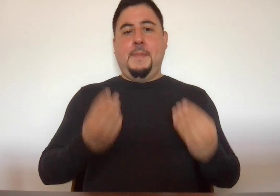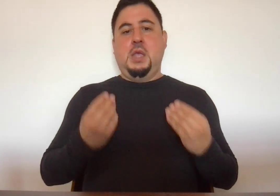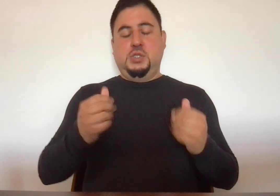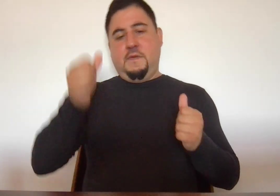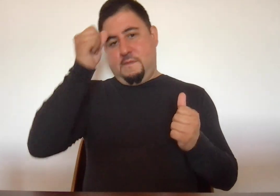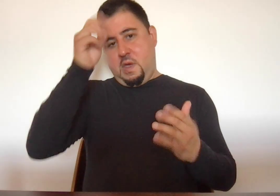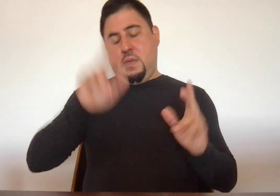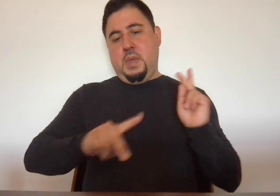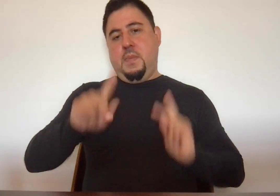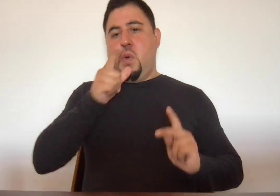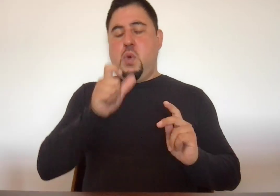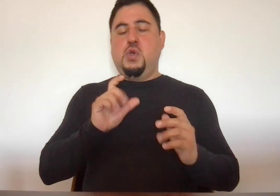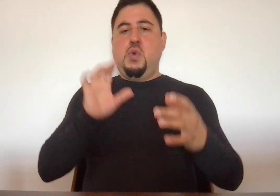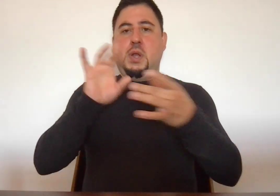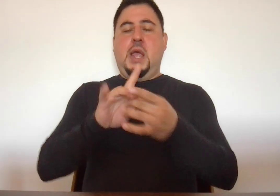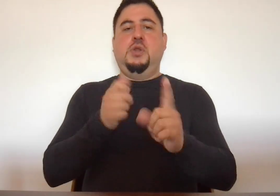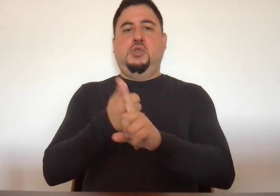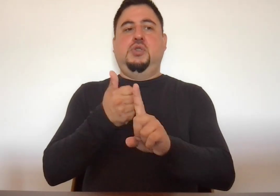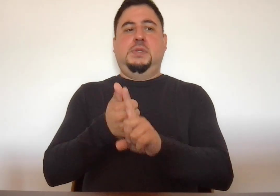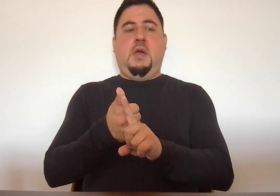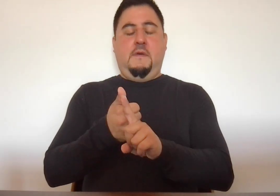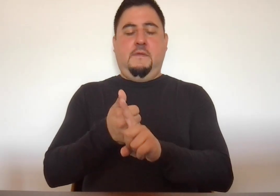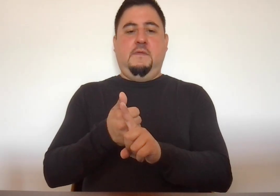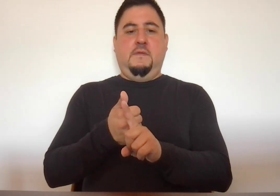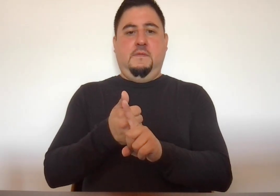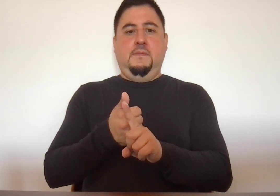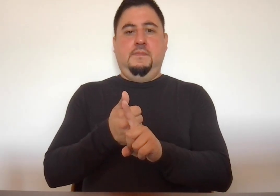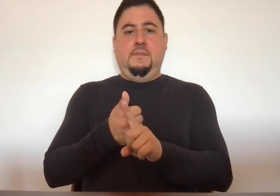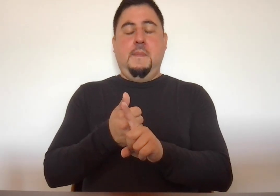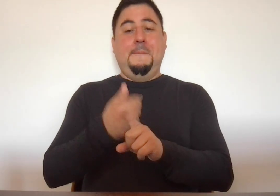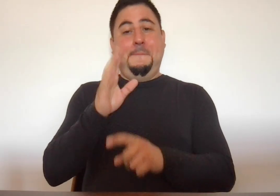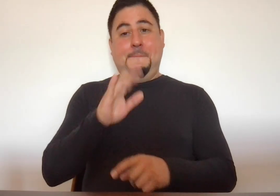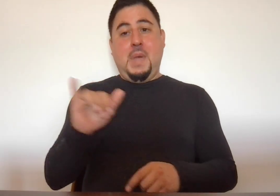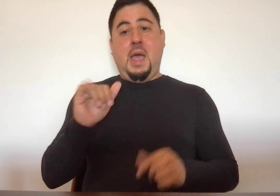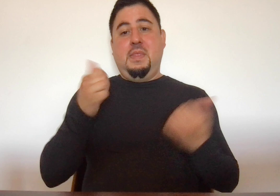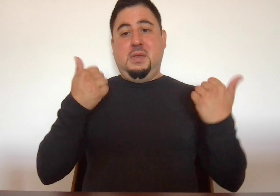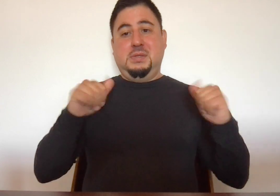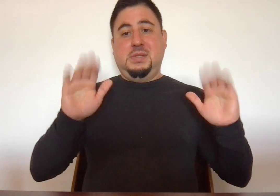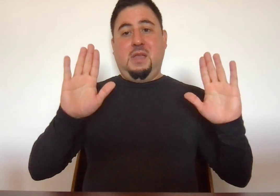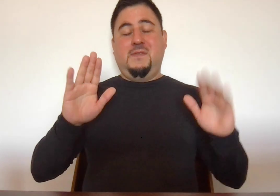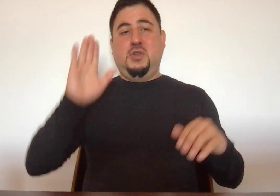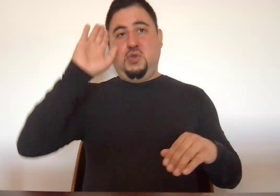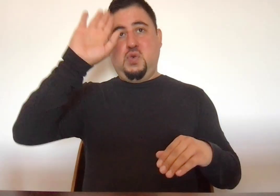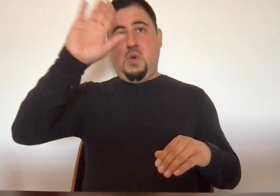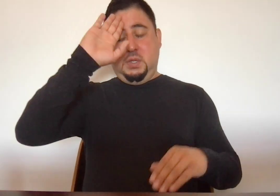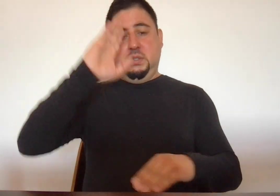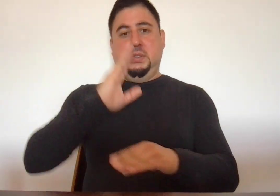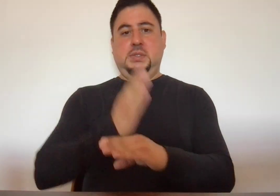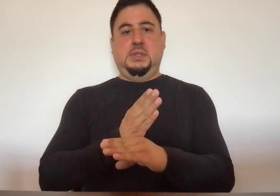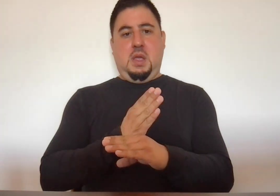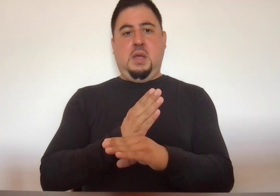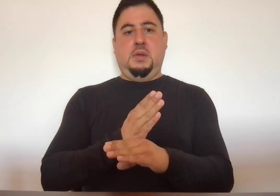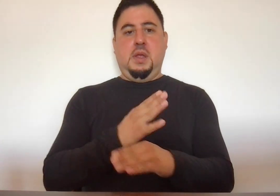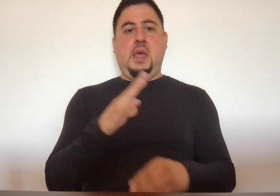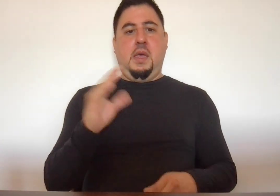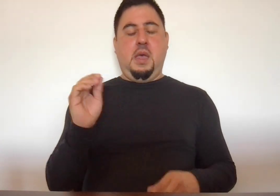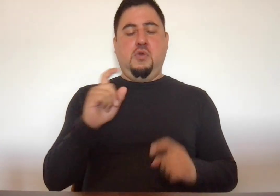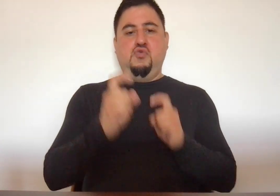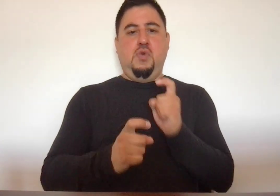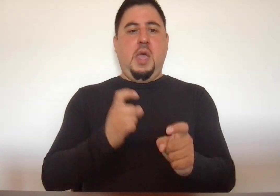you unite to yourself. By the sacrifice of your Son, and grant that by the